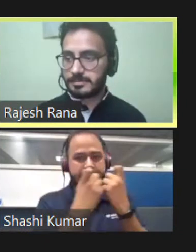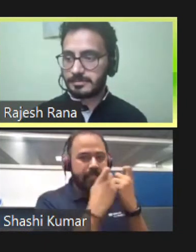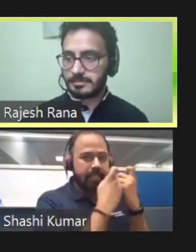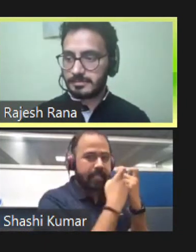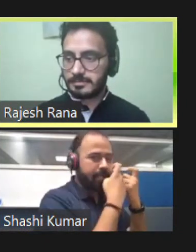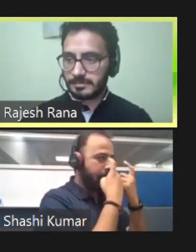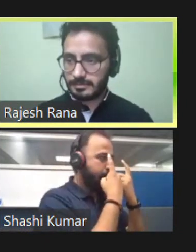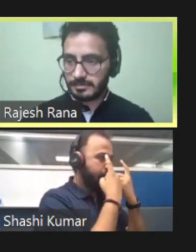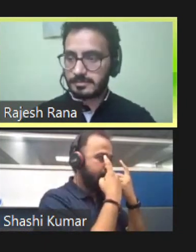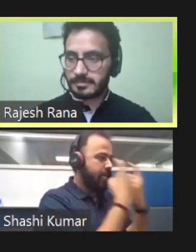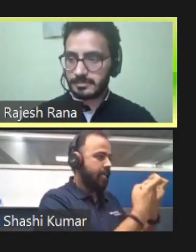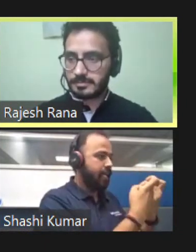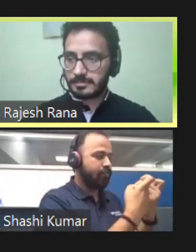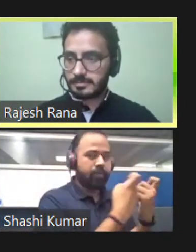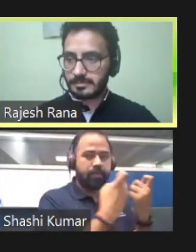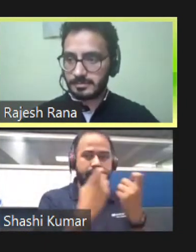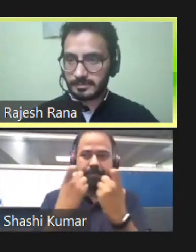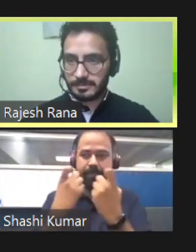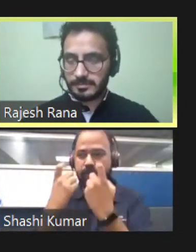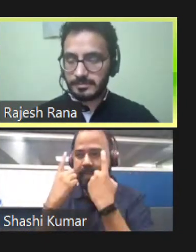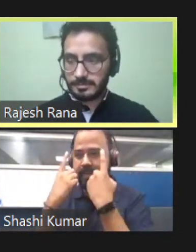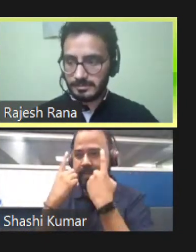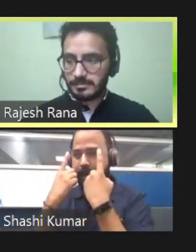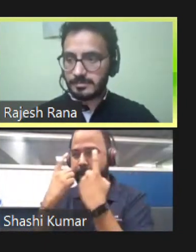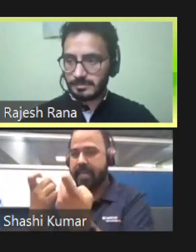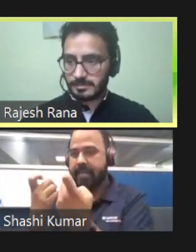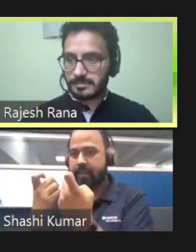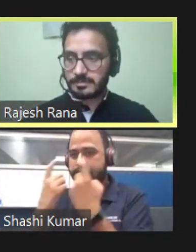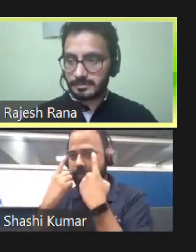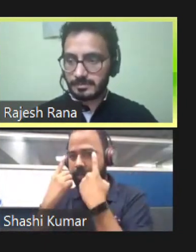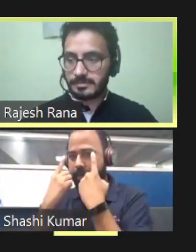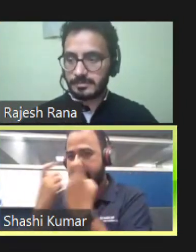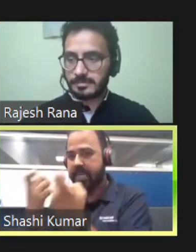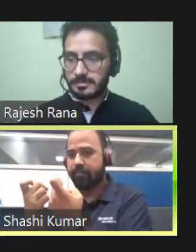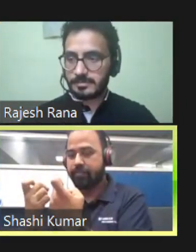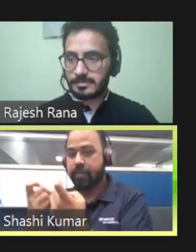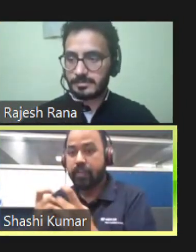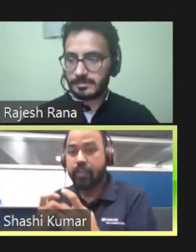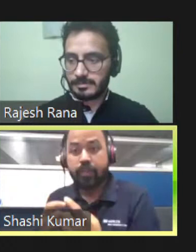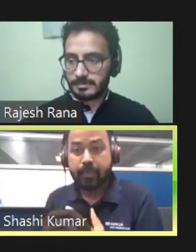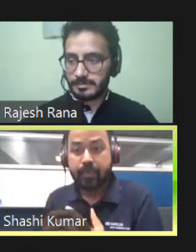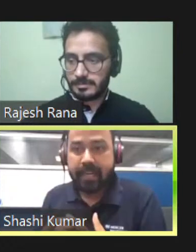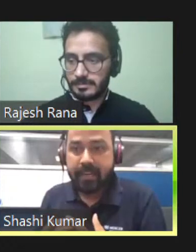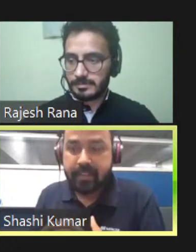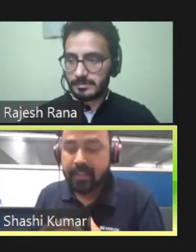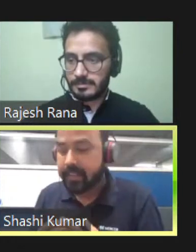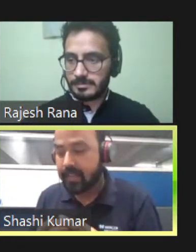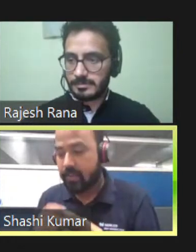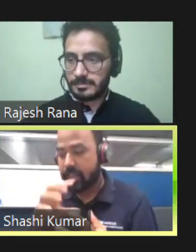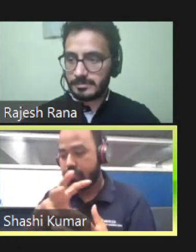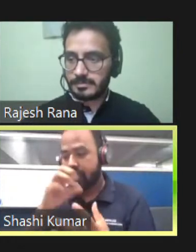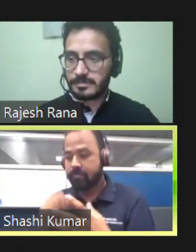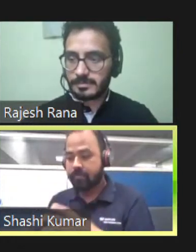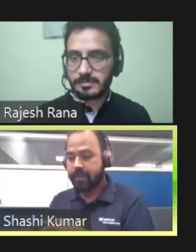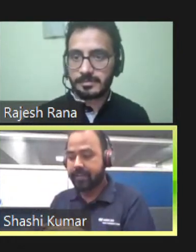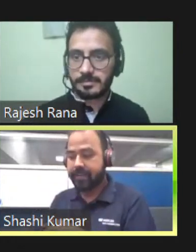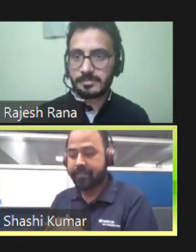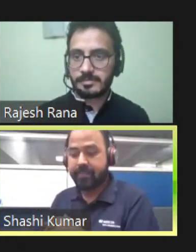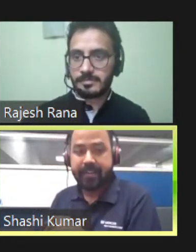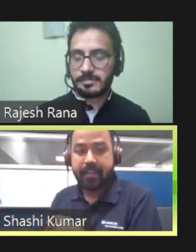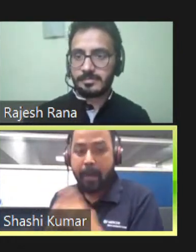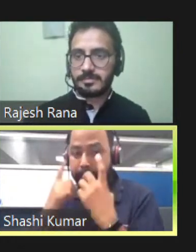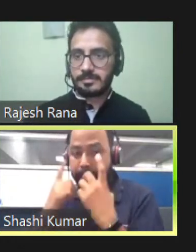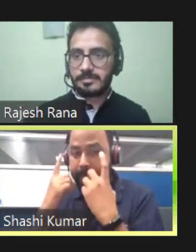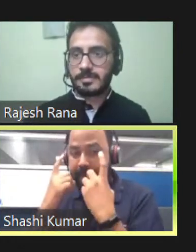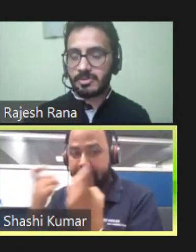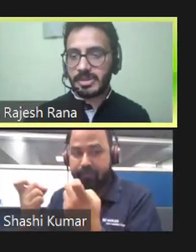right? It's like, be careful, right? Be careful. Be careful. You need to practice it, then only you can get it,